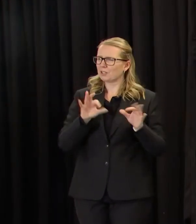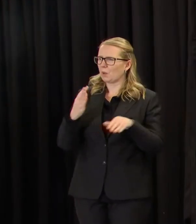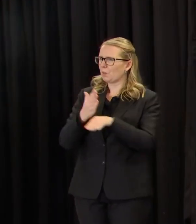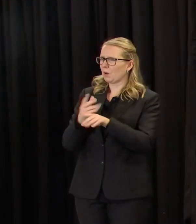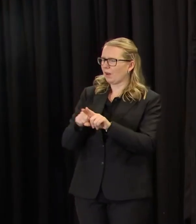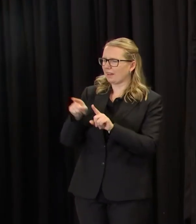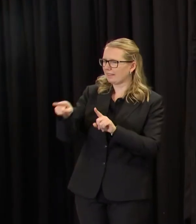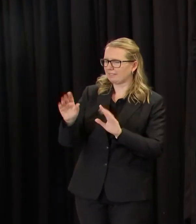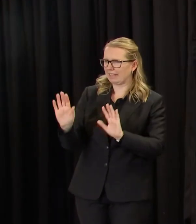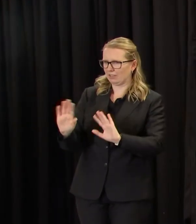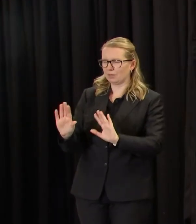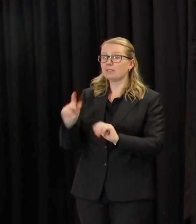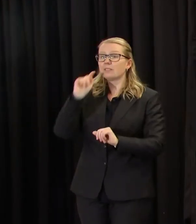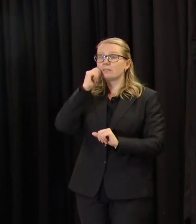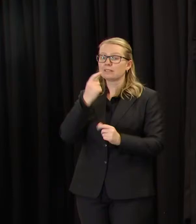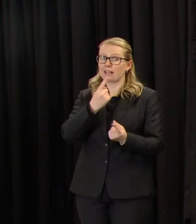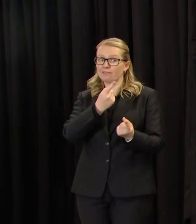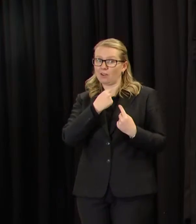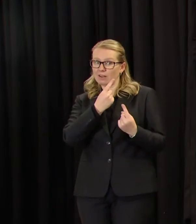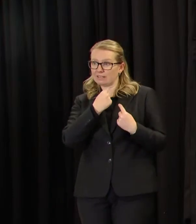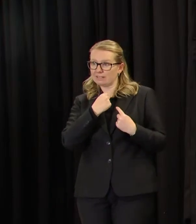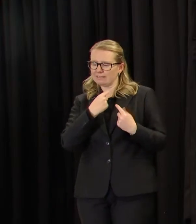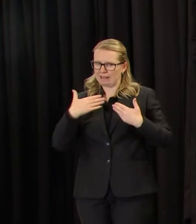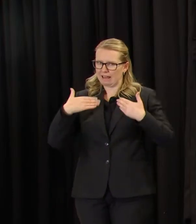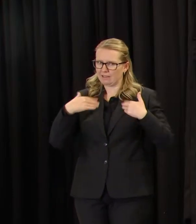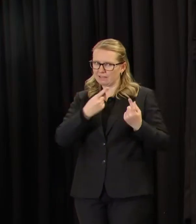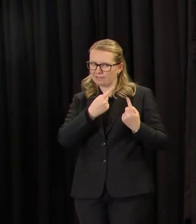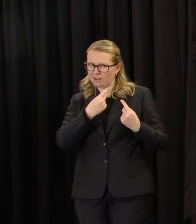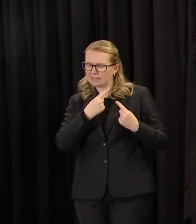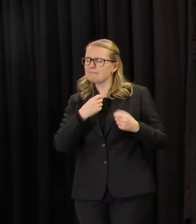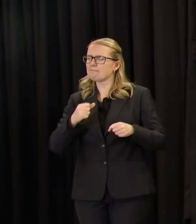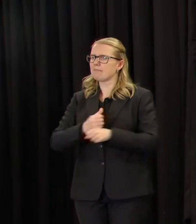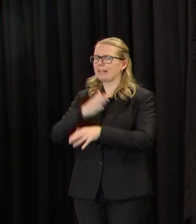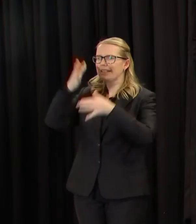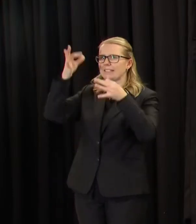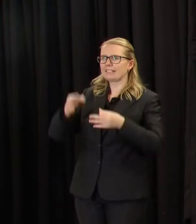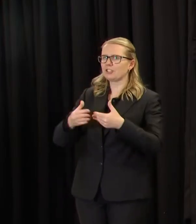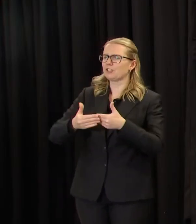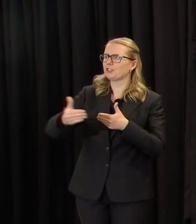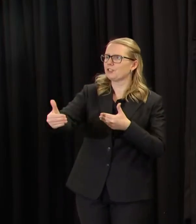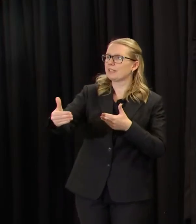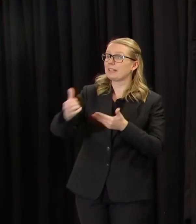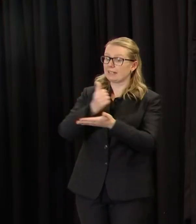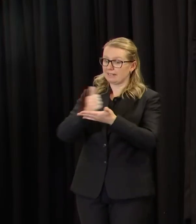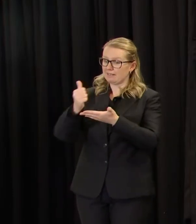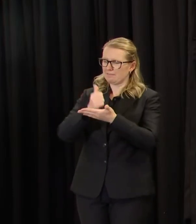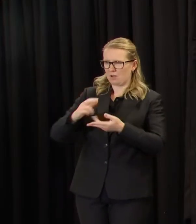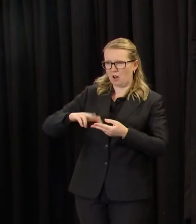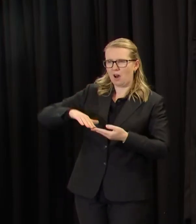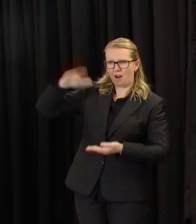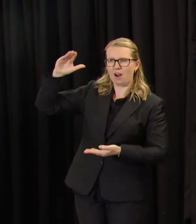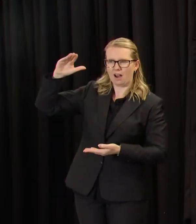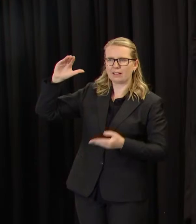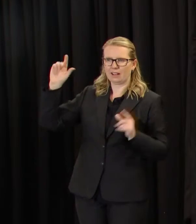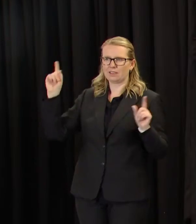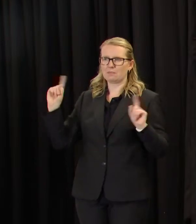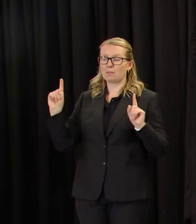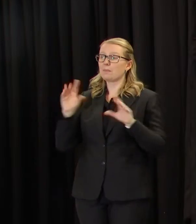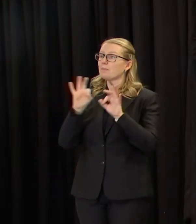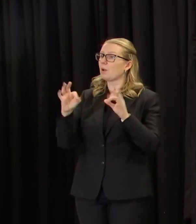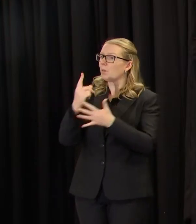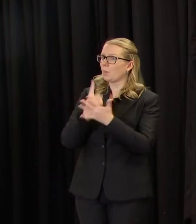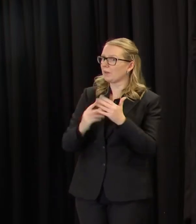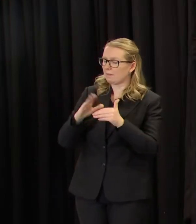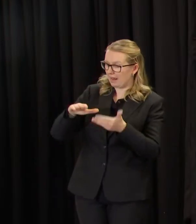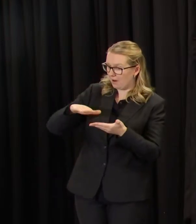based on what's actually occurring, and then we will be able to make decisions based on that. At the moment, the numbers are too high. It's not just about numbers, though. It's about the narrative